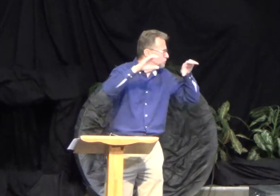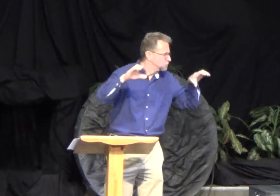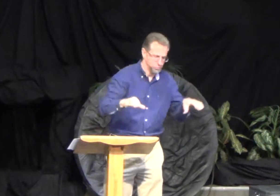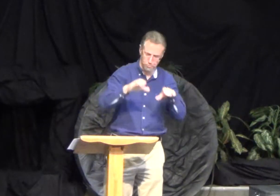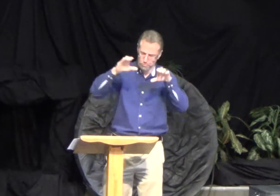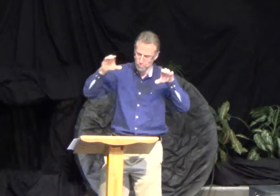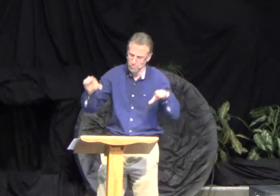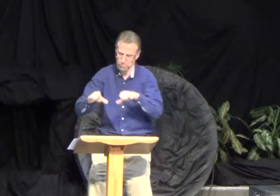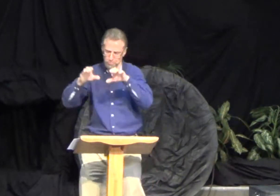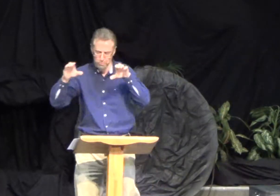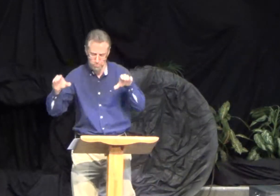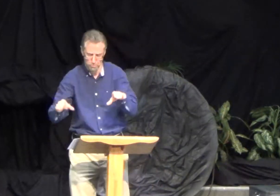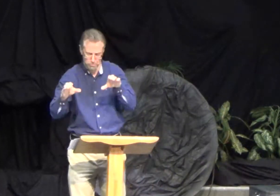Do business.